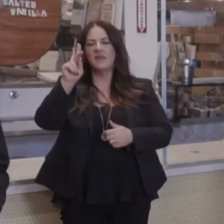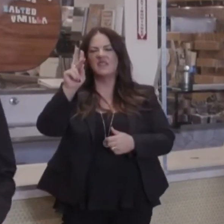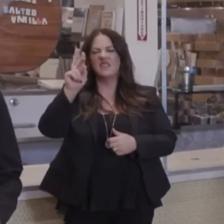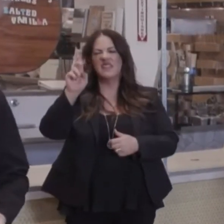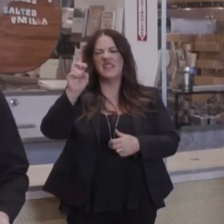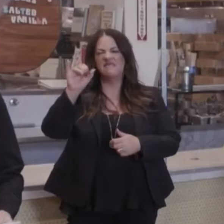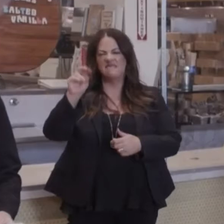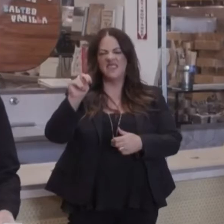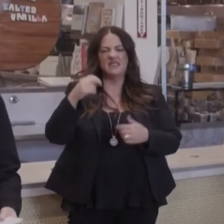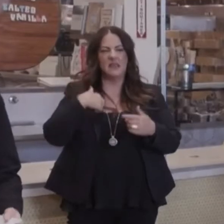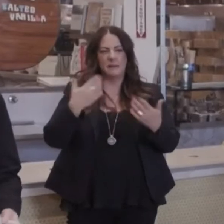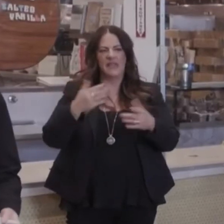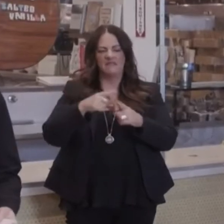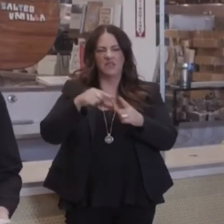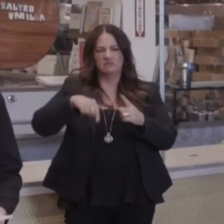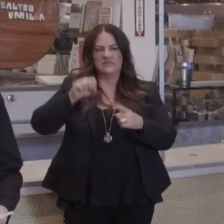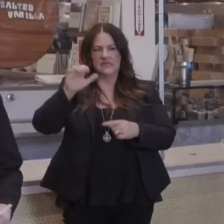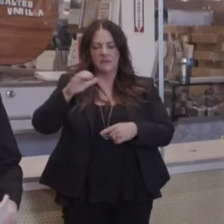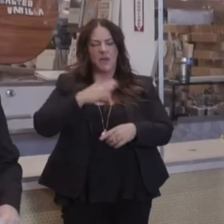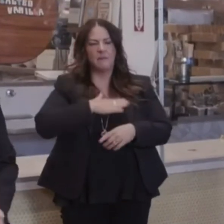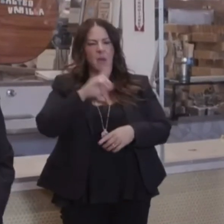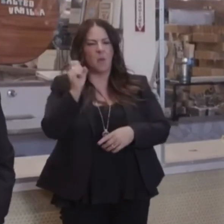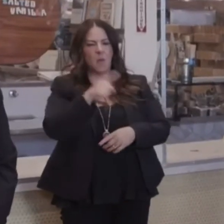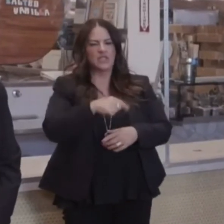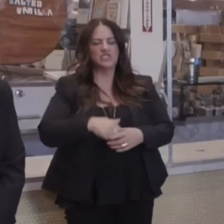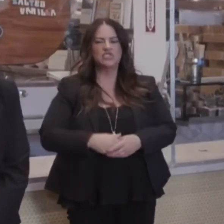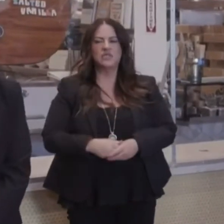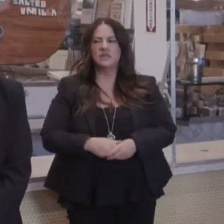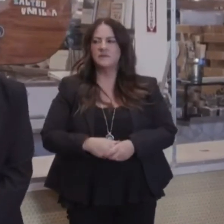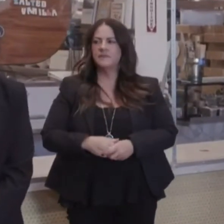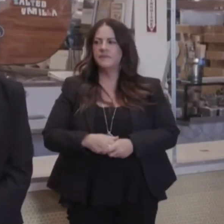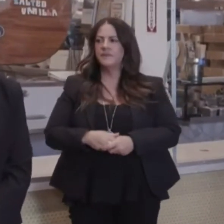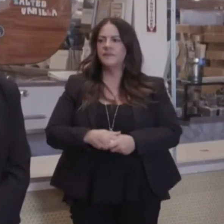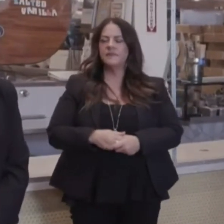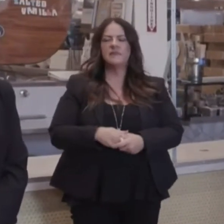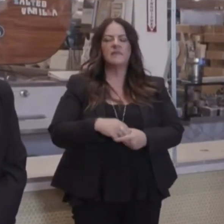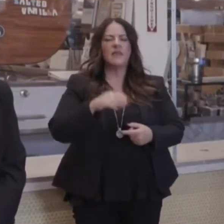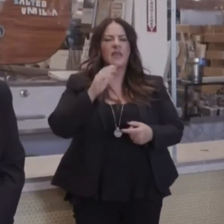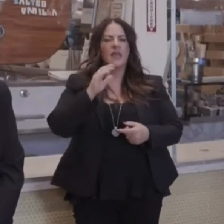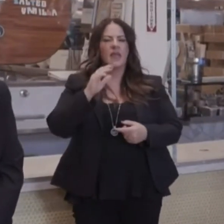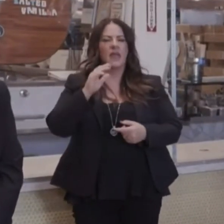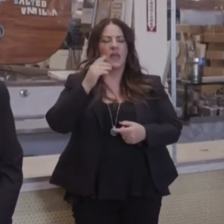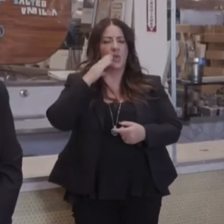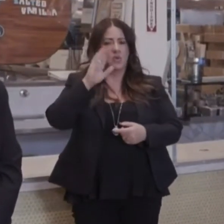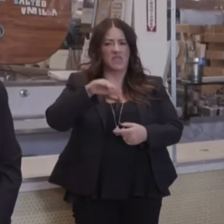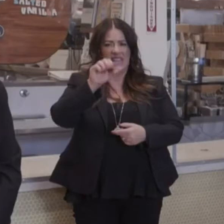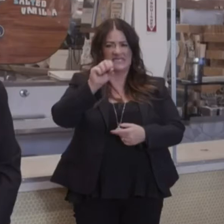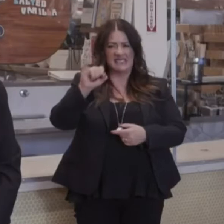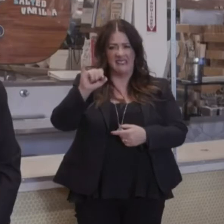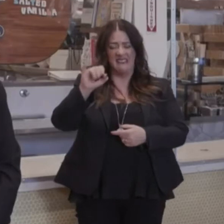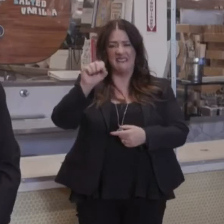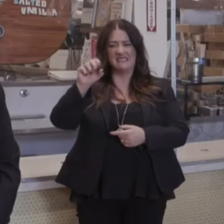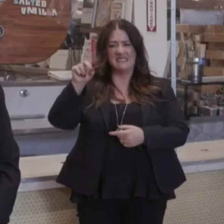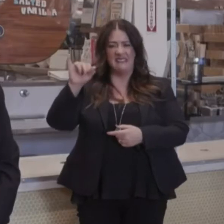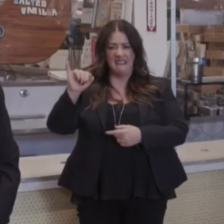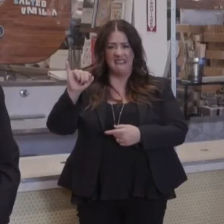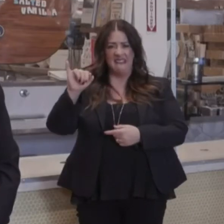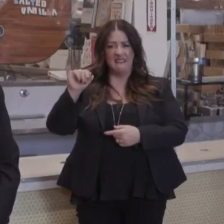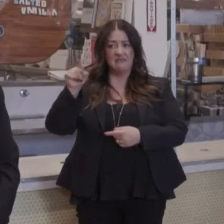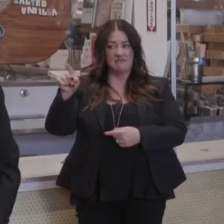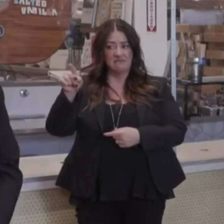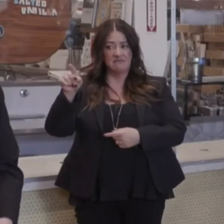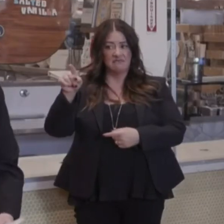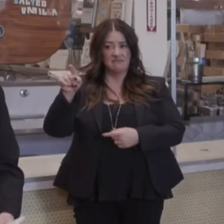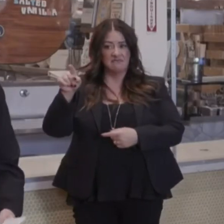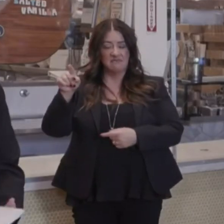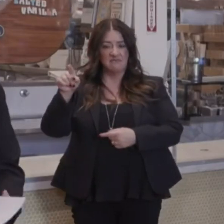here in Sacramento. My question to you is, are sole SSDI recipients eligible for the